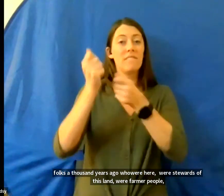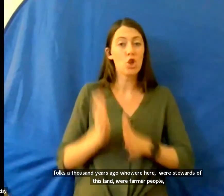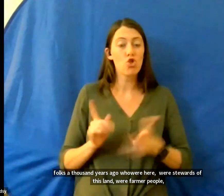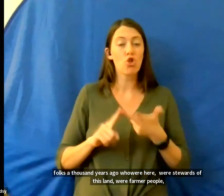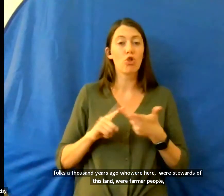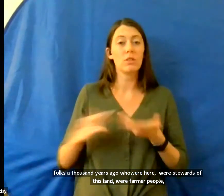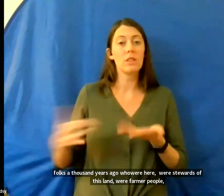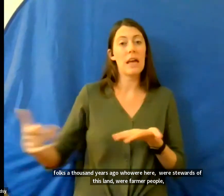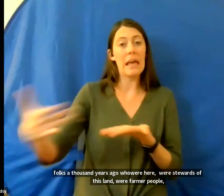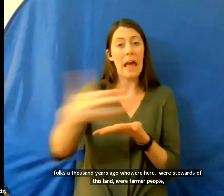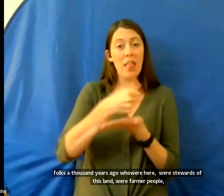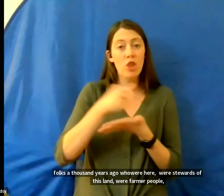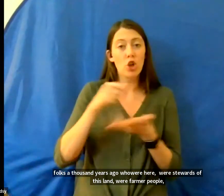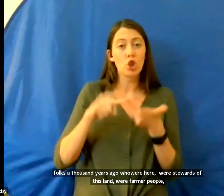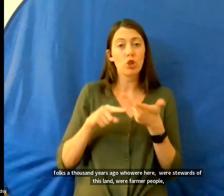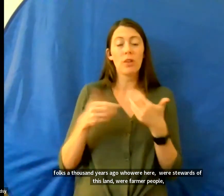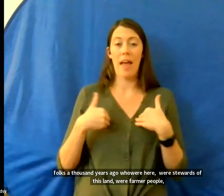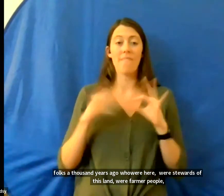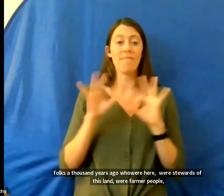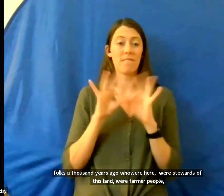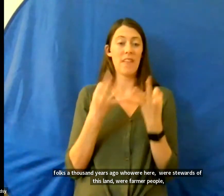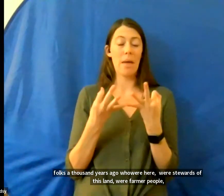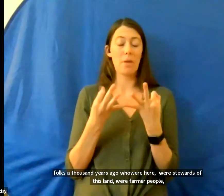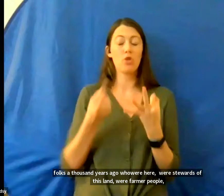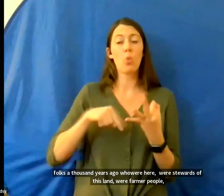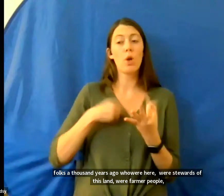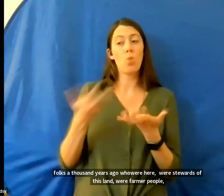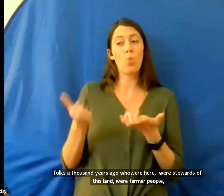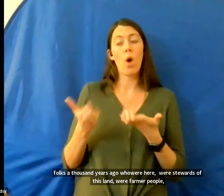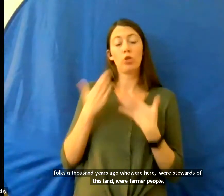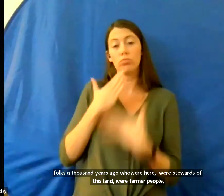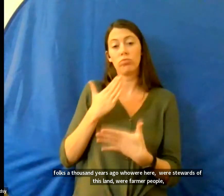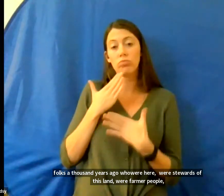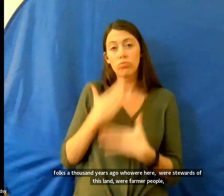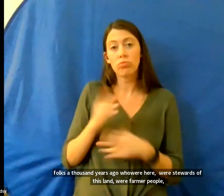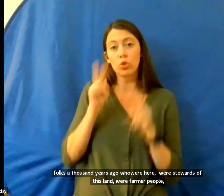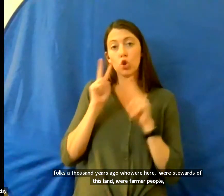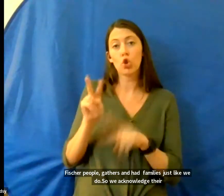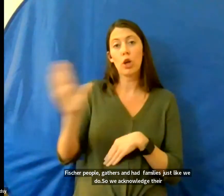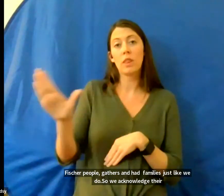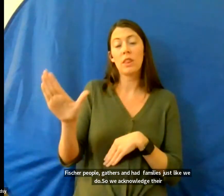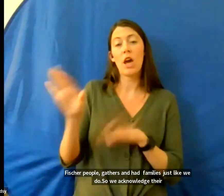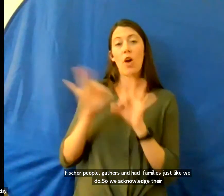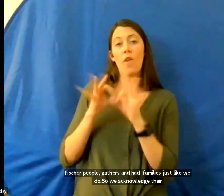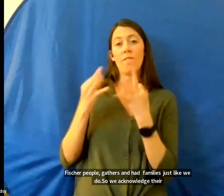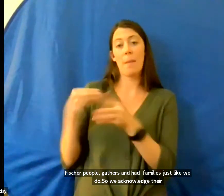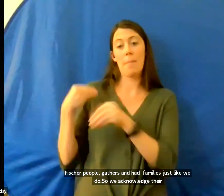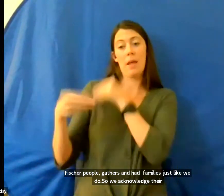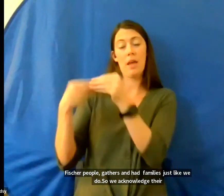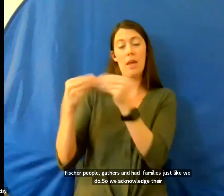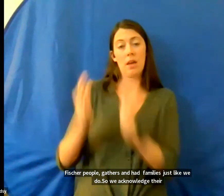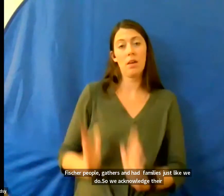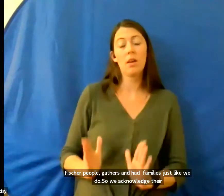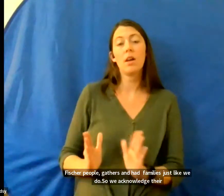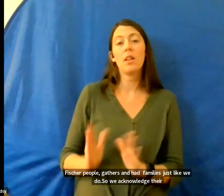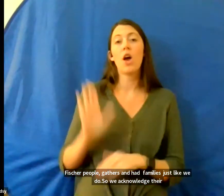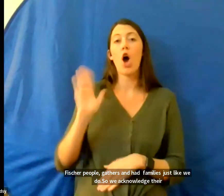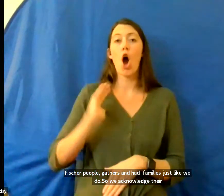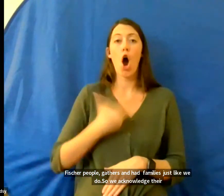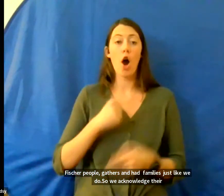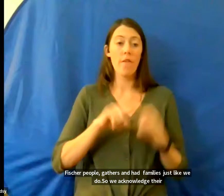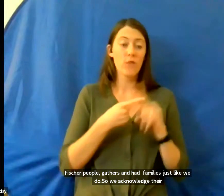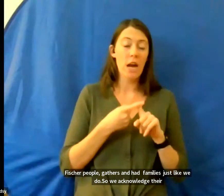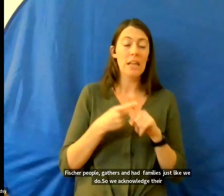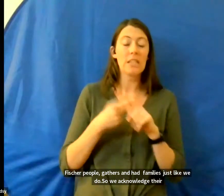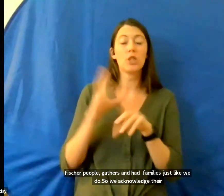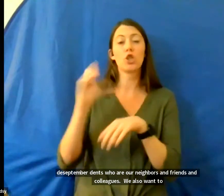families just like we do. And so we acknowledge their descendants who are our neighbors and friends and colleagues. We also acknowledge our ancestors.